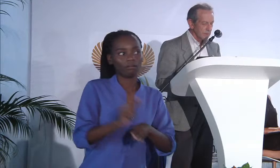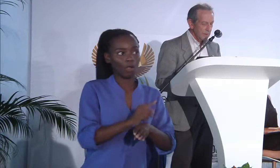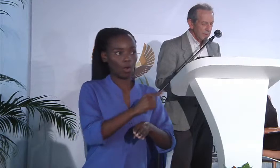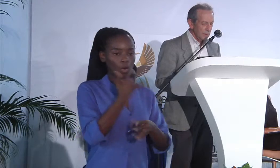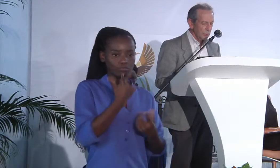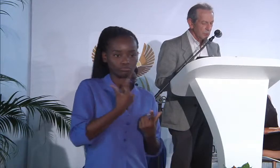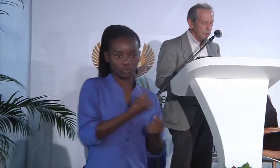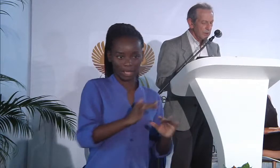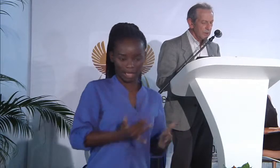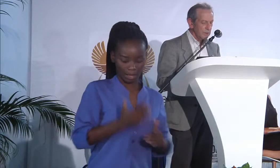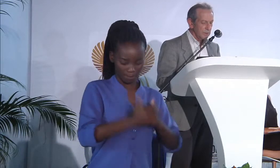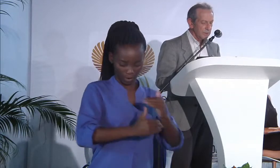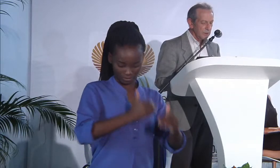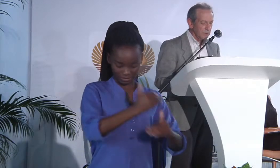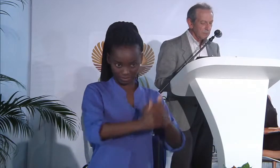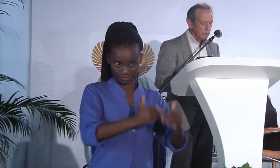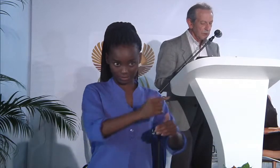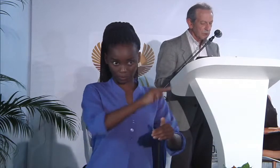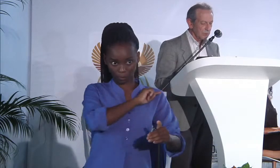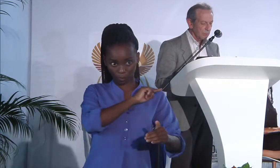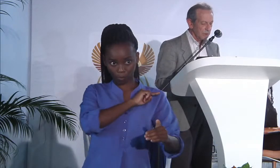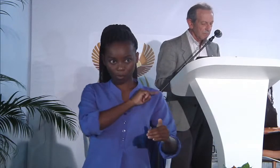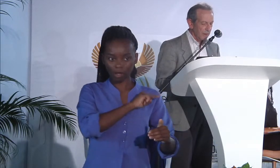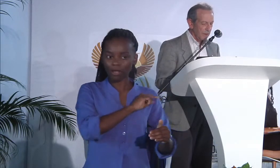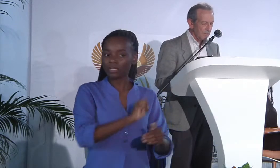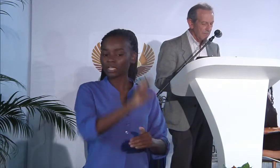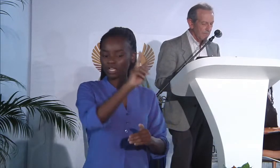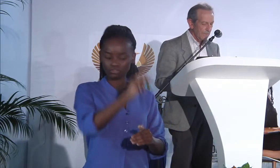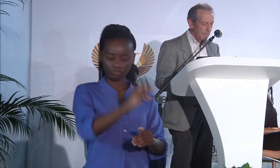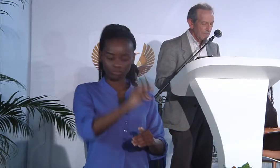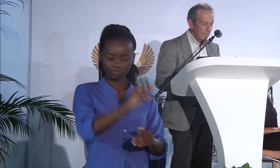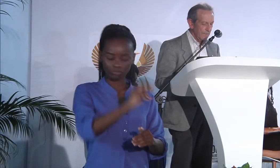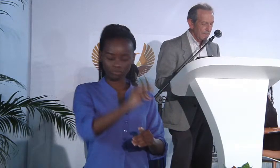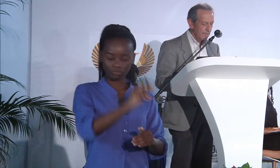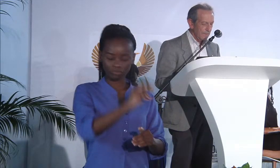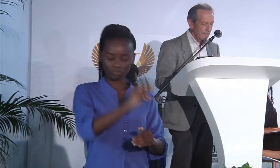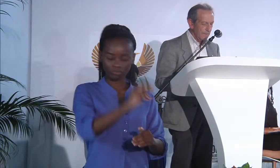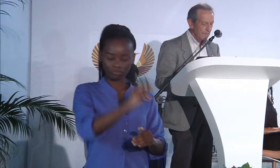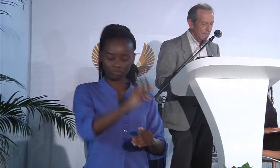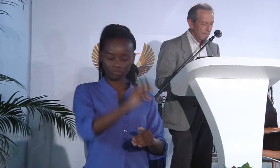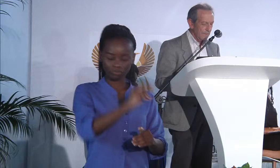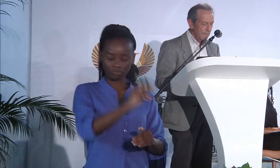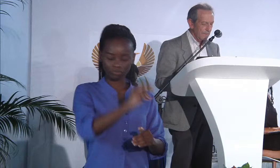processes and are contained in an addendum to the National Drug Master Plan.